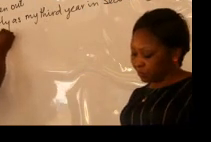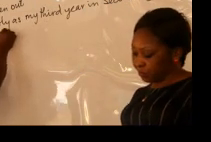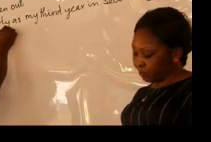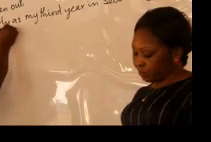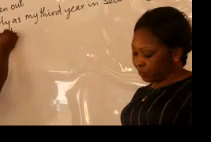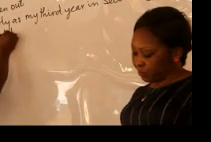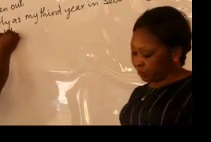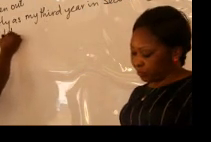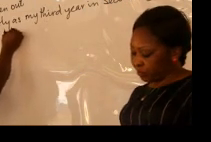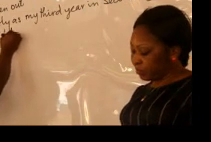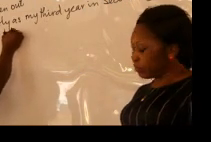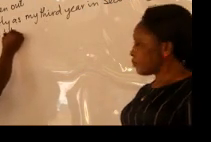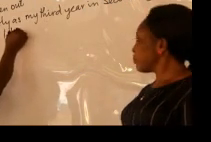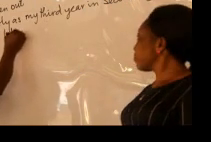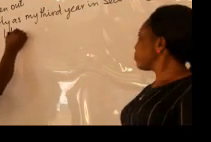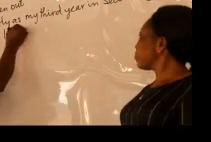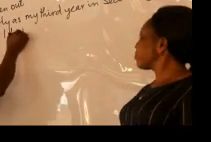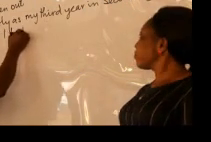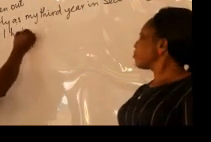I had